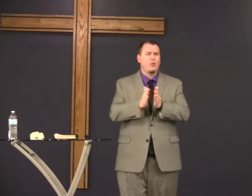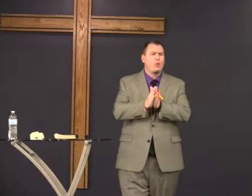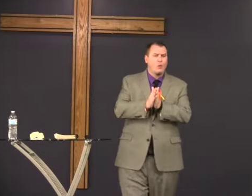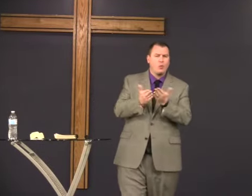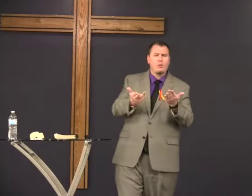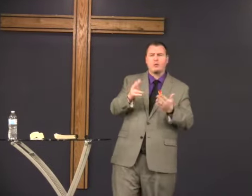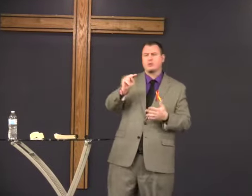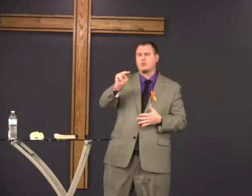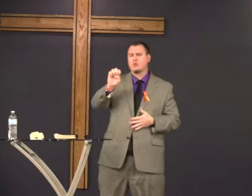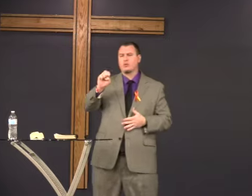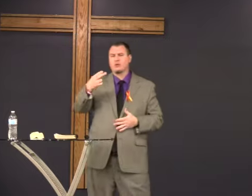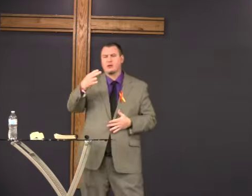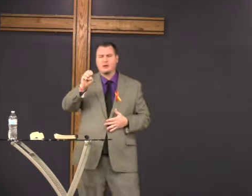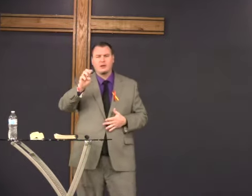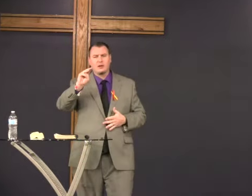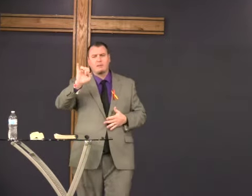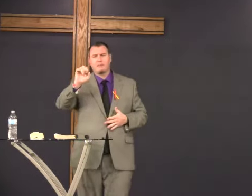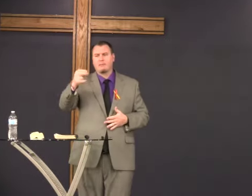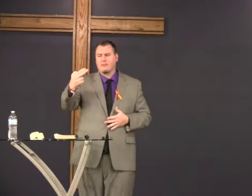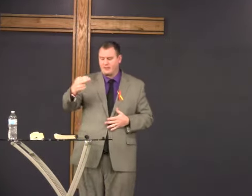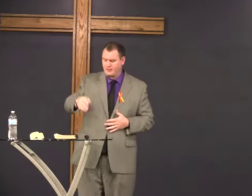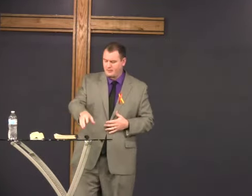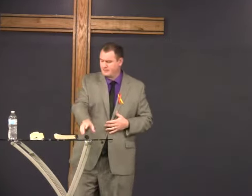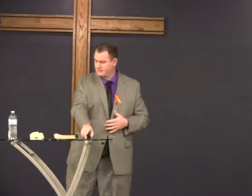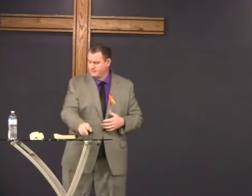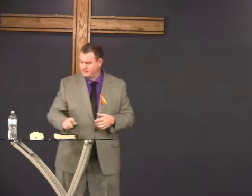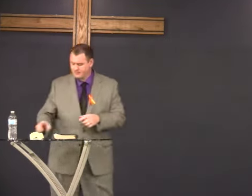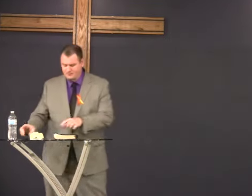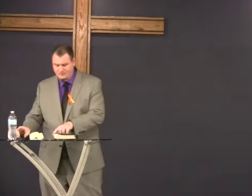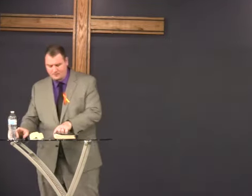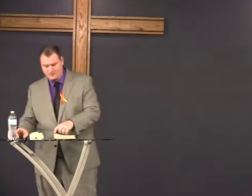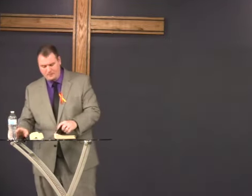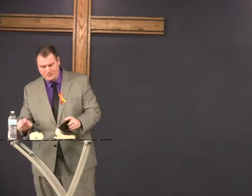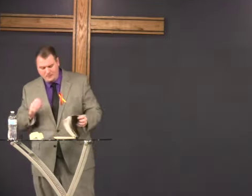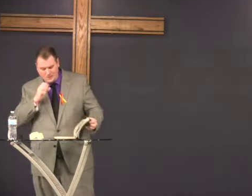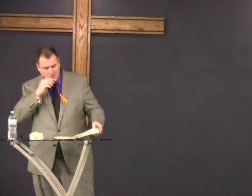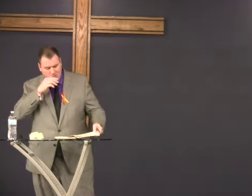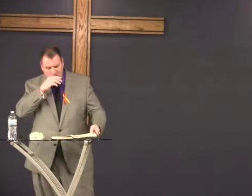go ahead and open up your Bibles to the book of Nehemiah.